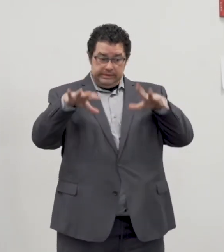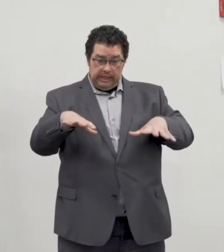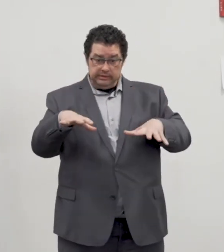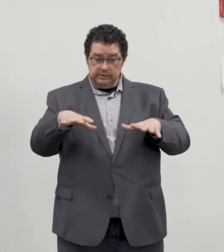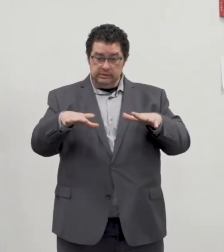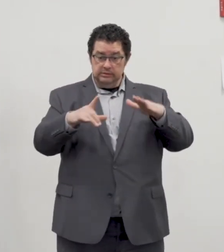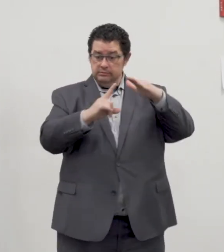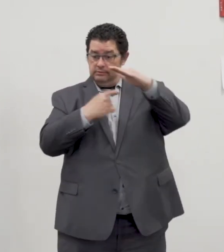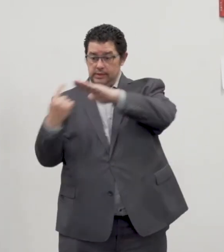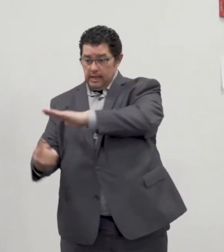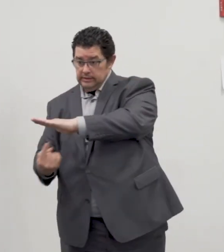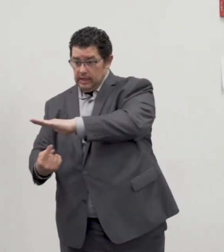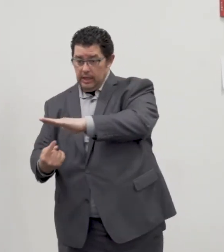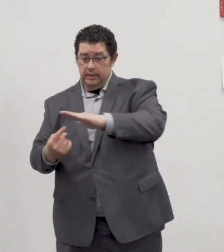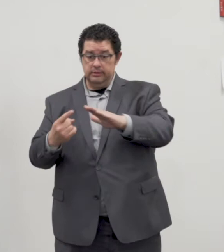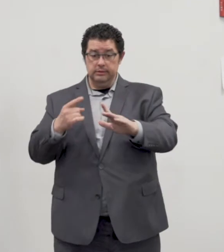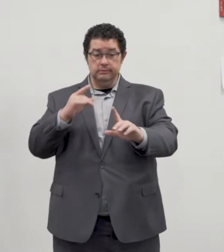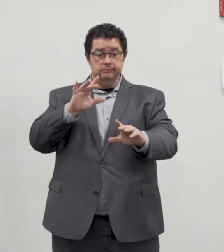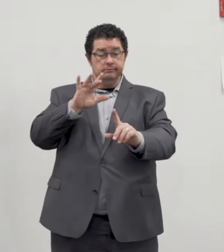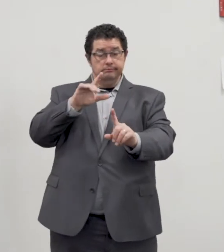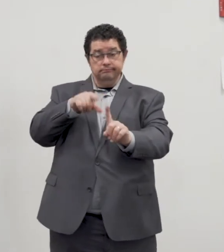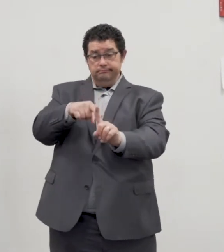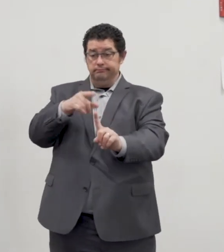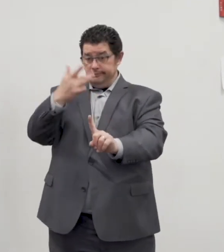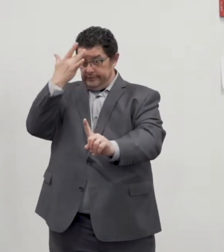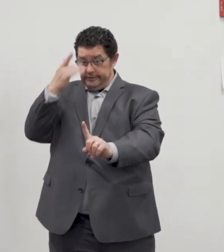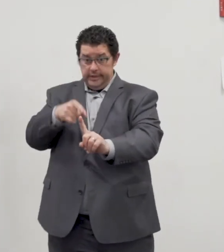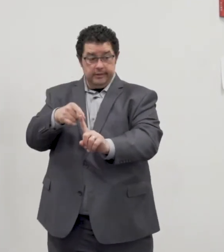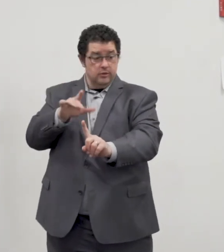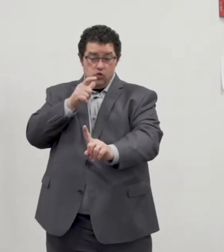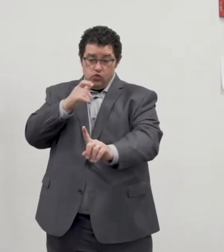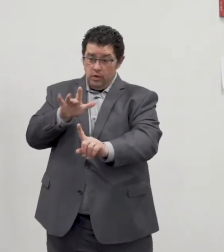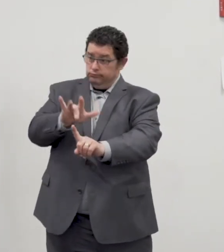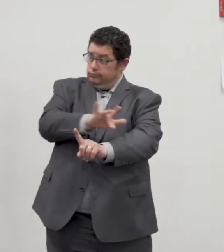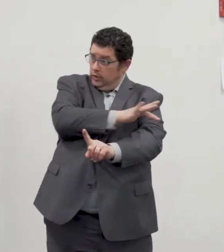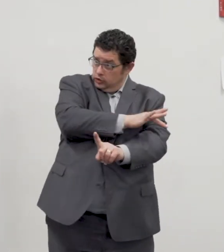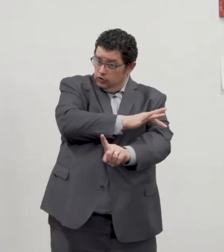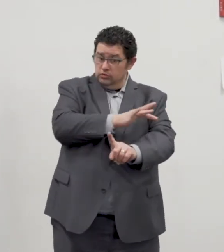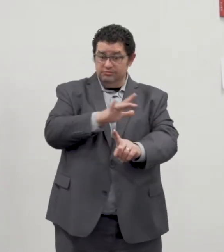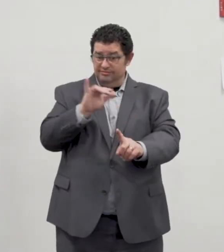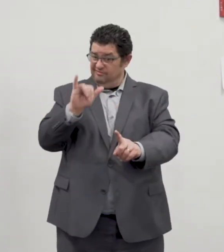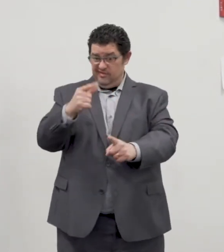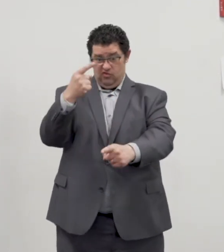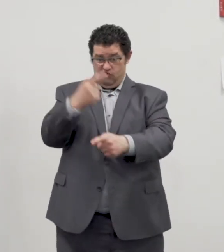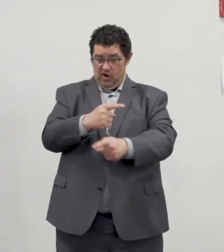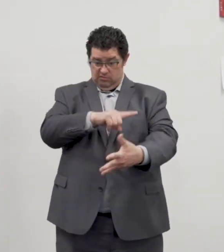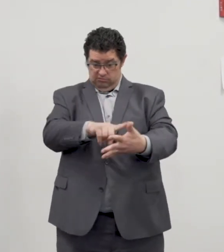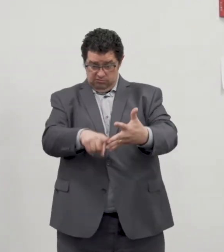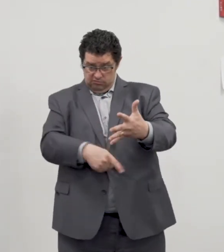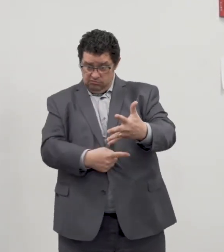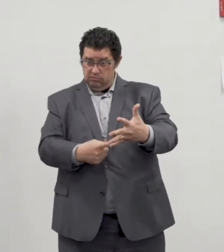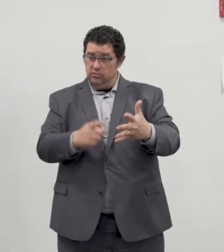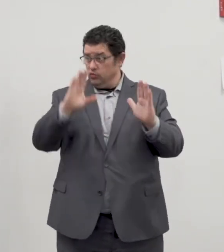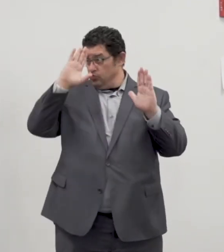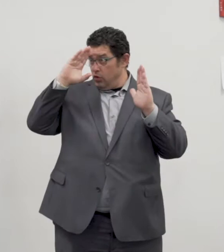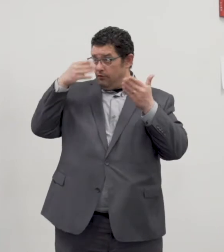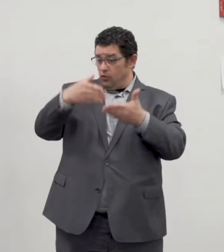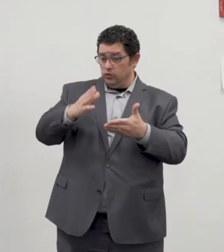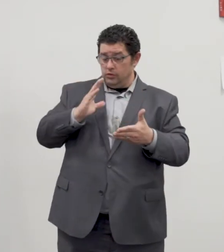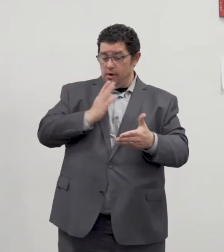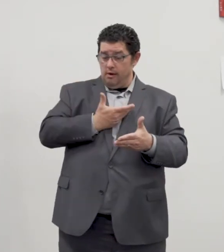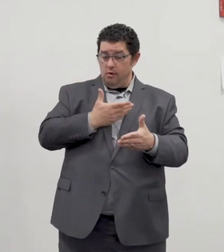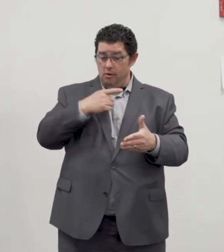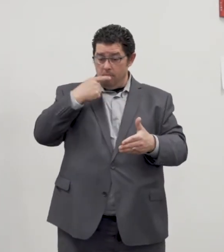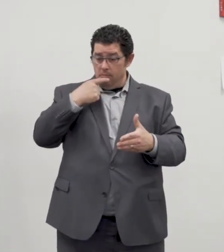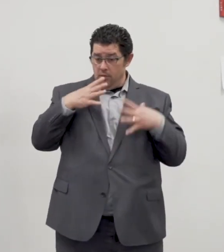do contact tracing, quarantine individuals who made contact when that's the right thing to do, and try to focus our public health strategy